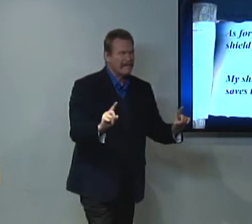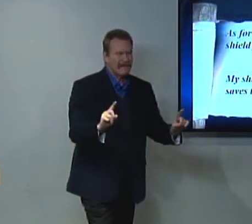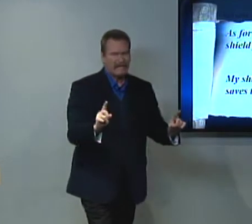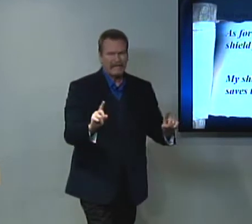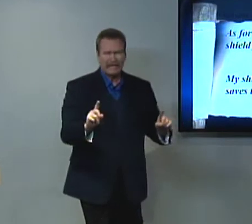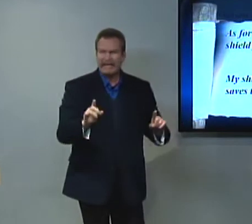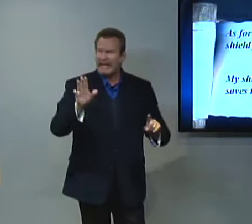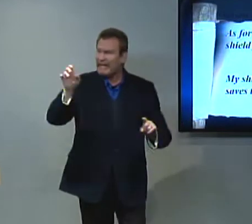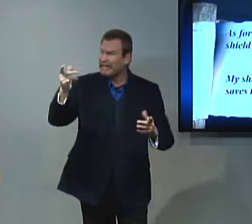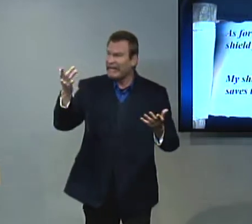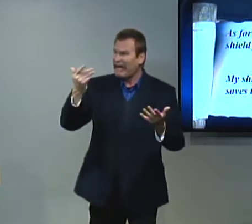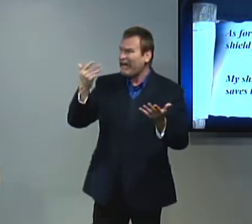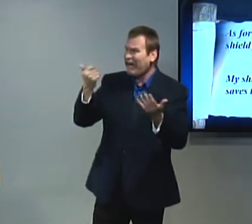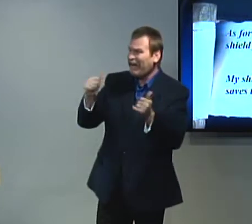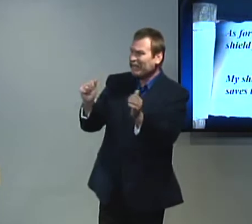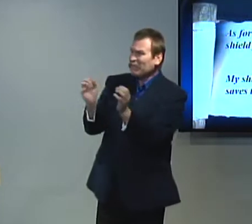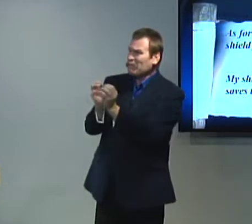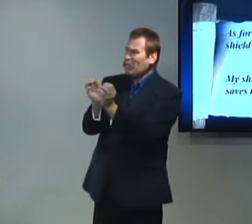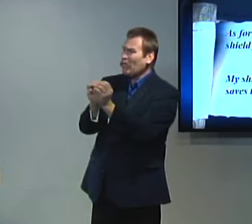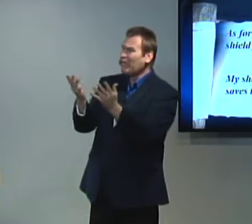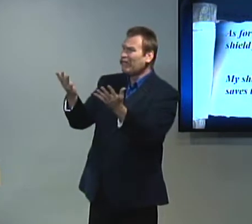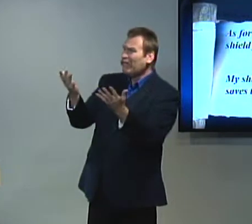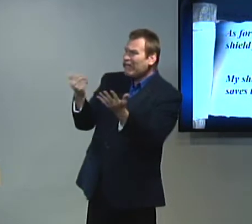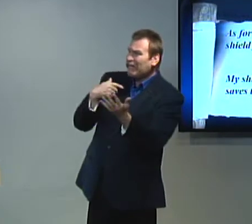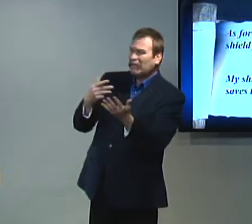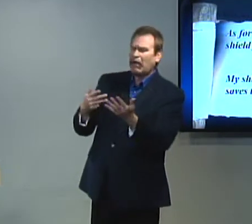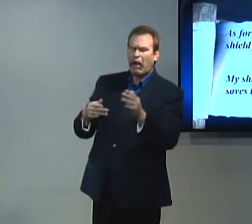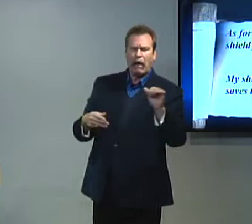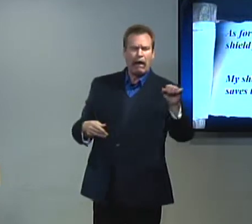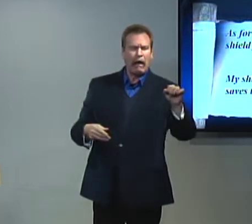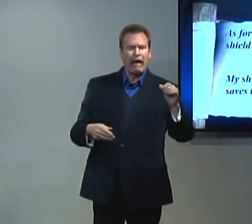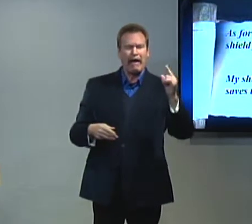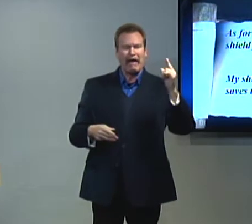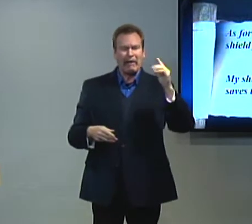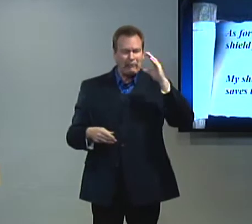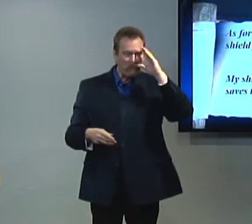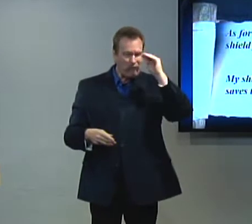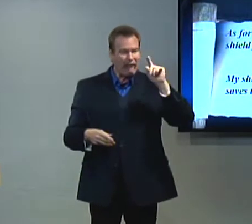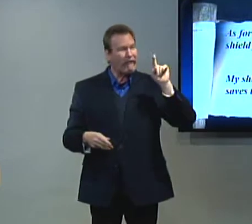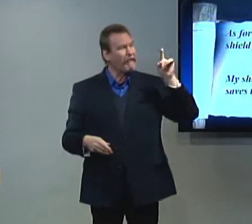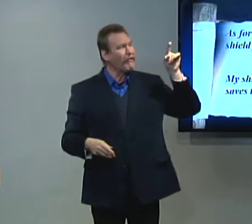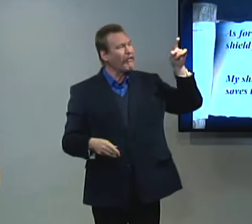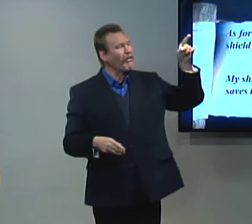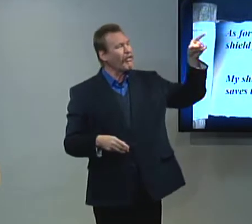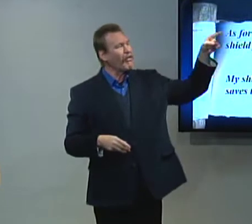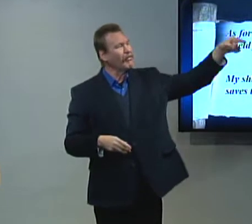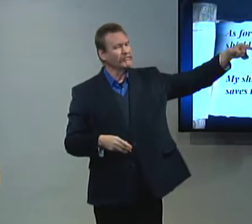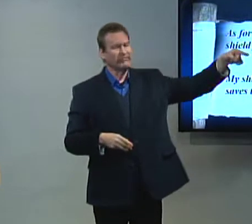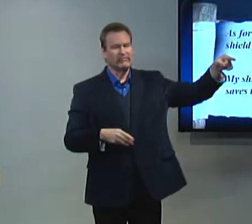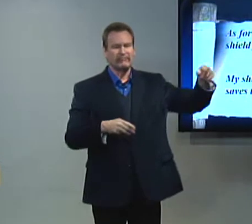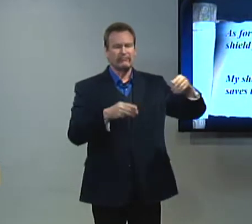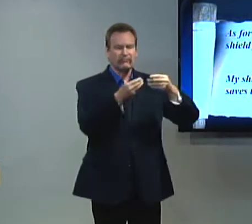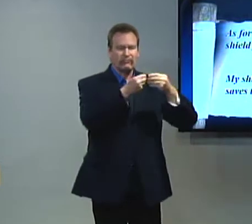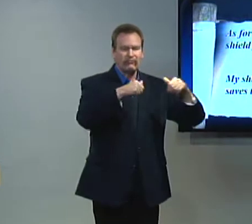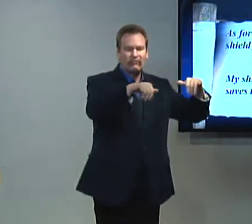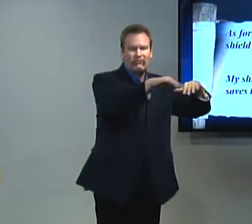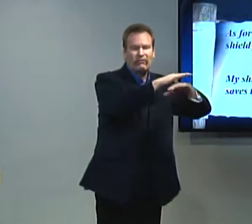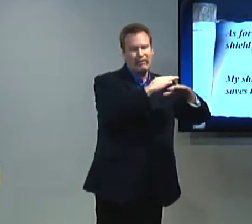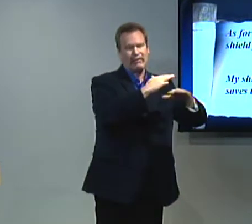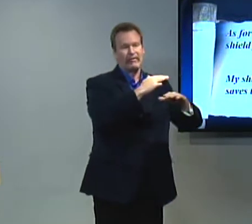So Samuel kept looking, and he asked Jesse, "Do you have any more kids?" He's like, "Yeah, I have one kid. He's, out there taking care of